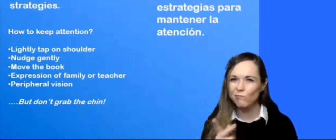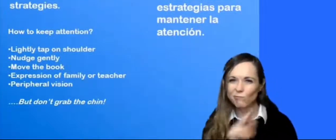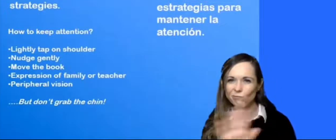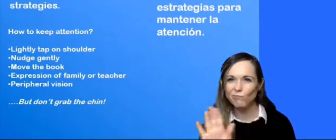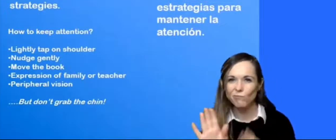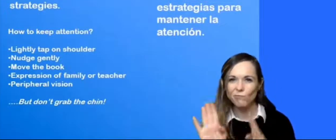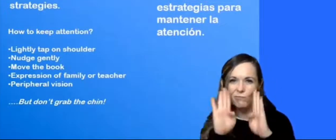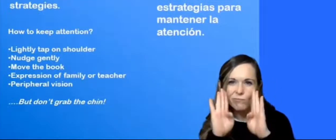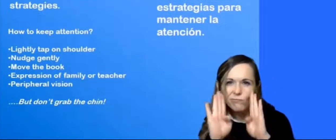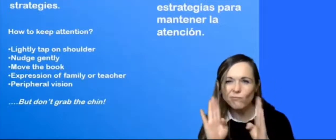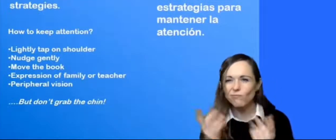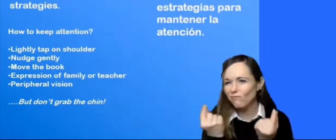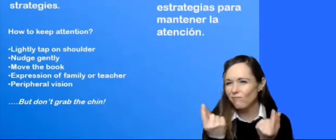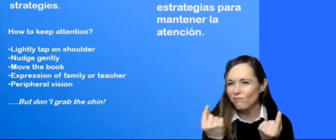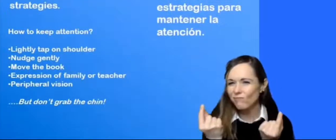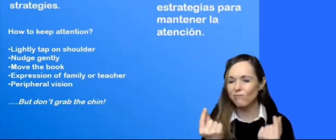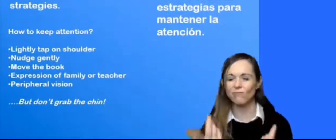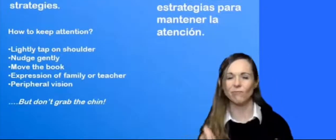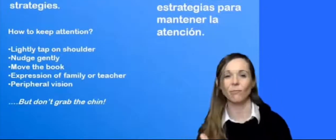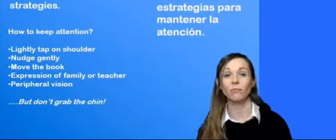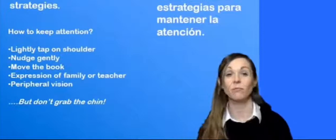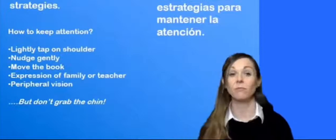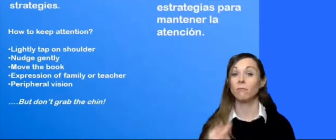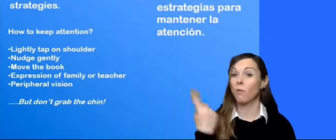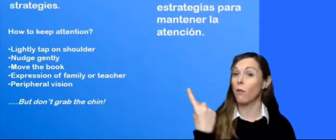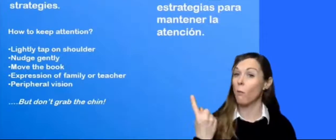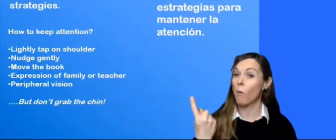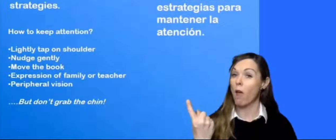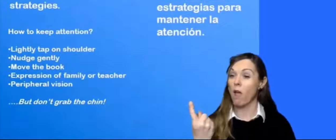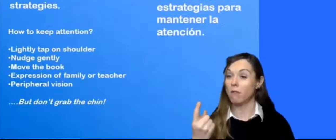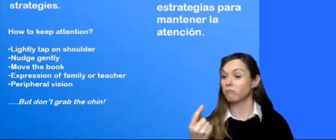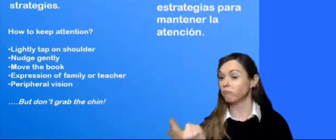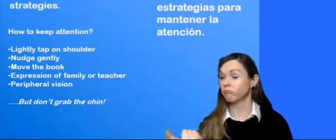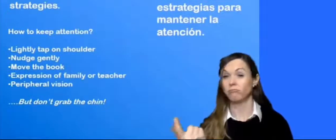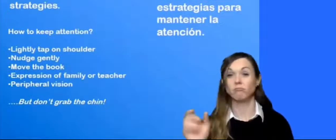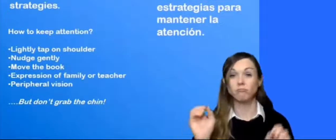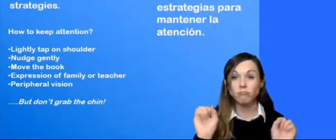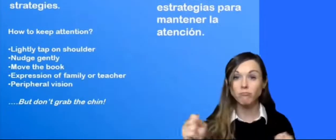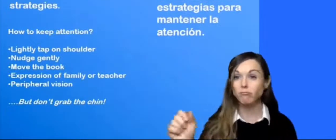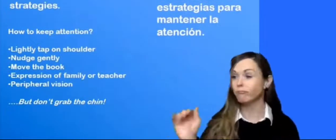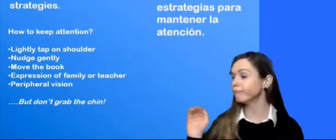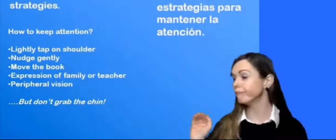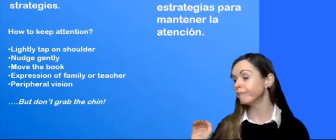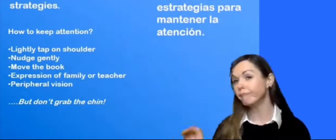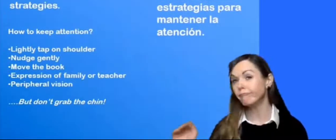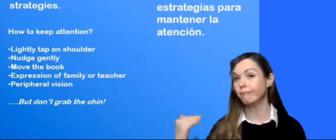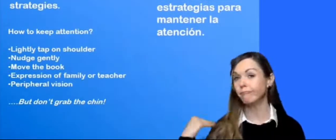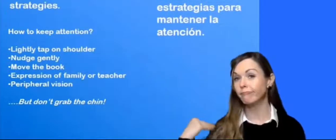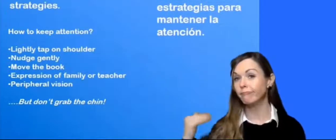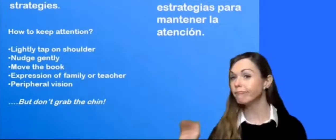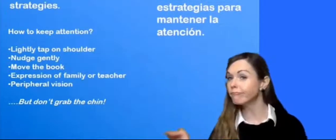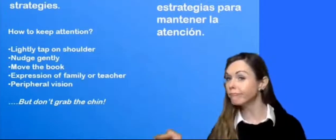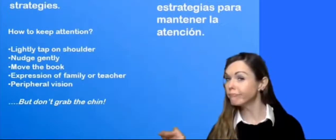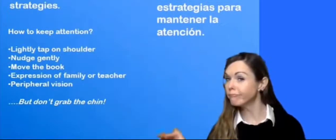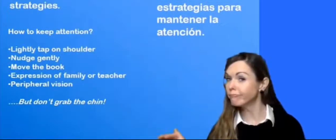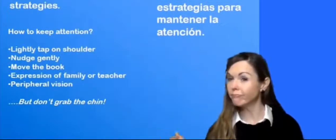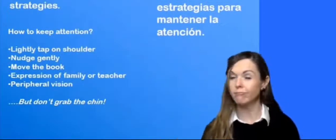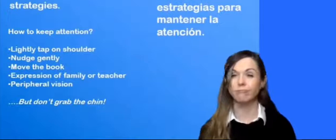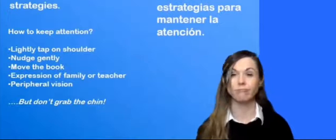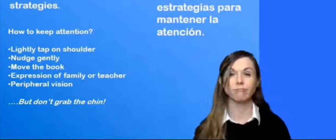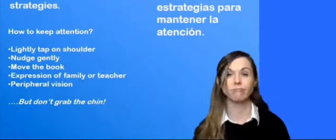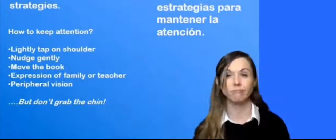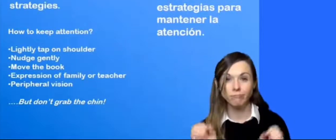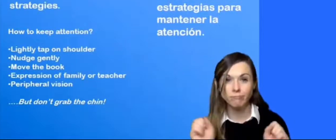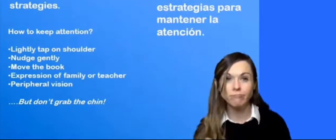They're kids. What can you do? But we really need to try to get creative as parents to keep them involved and keep them